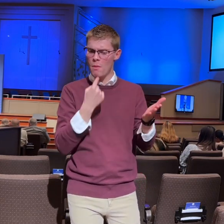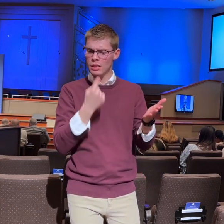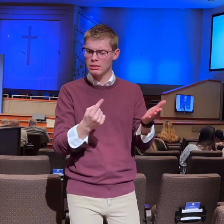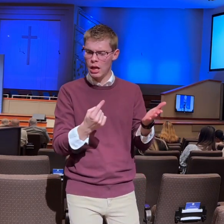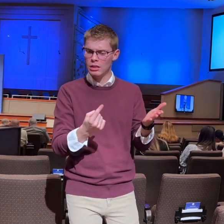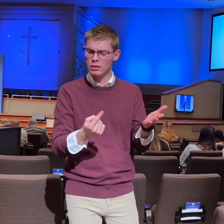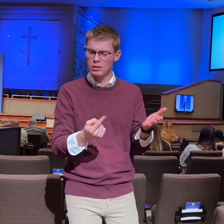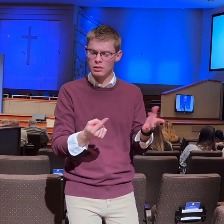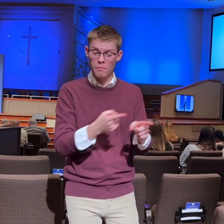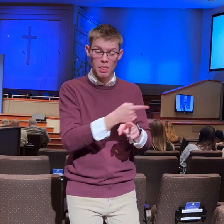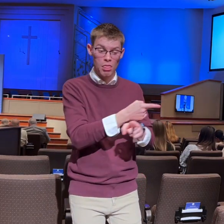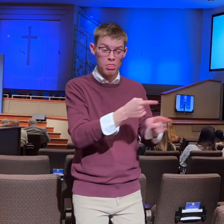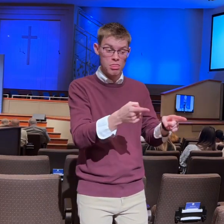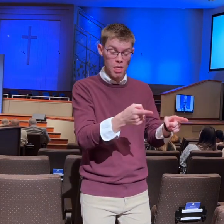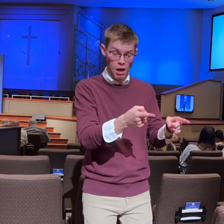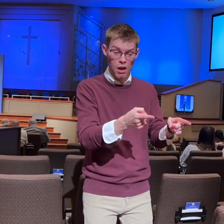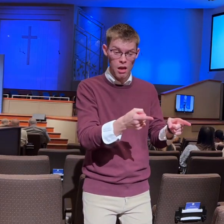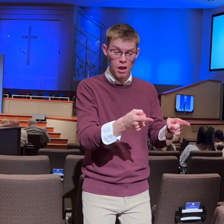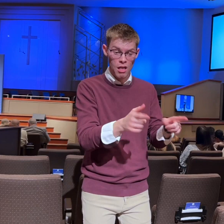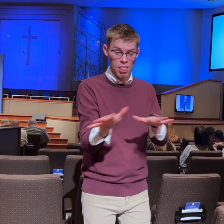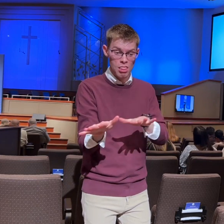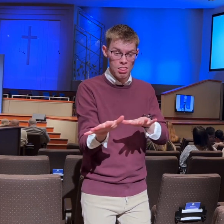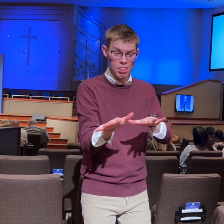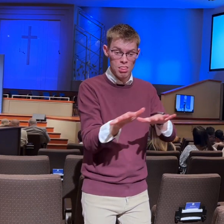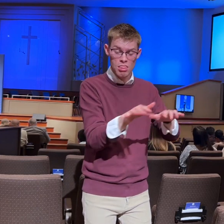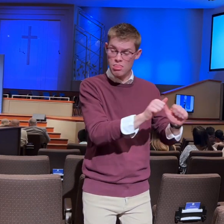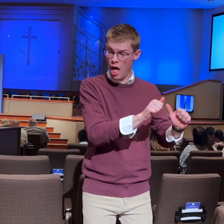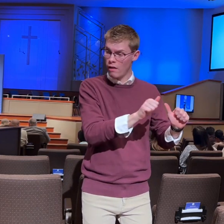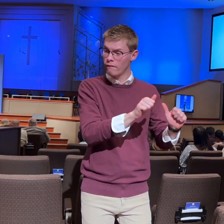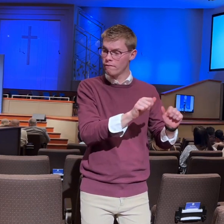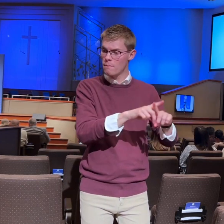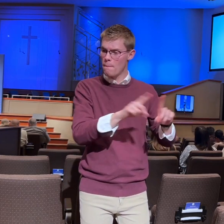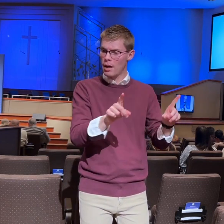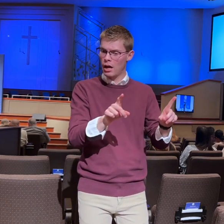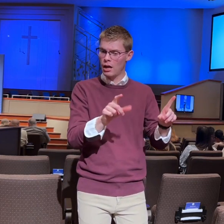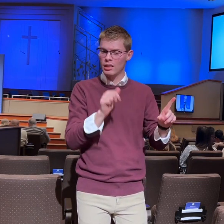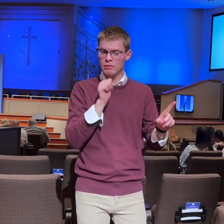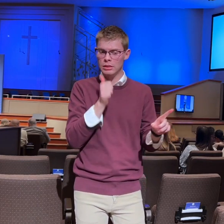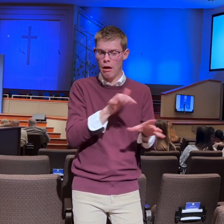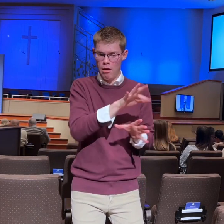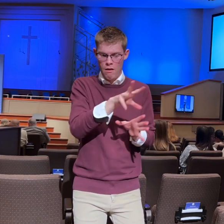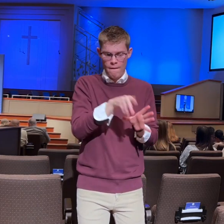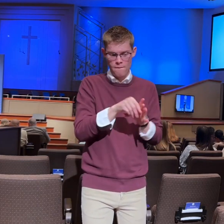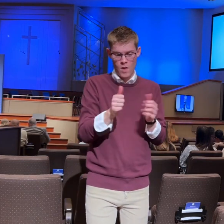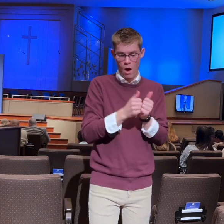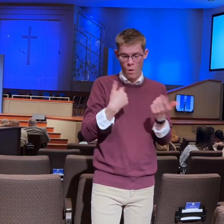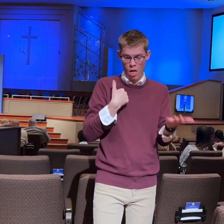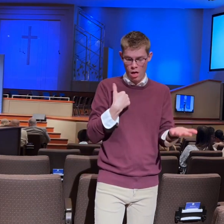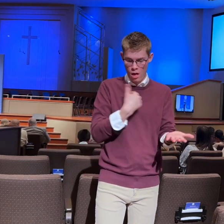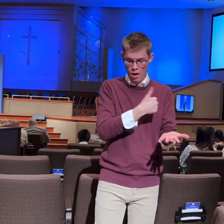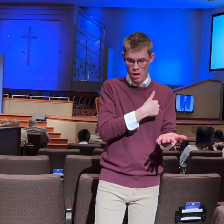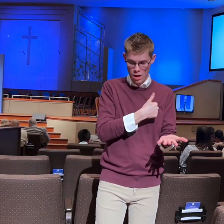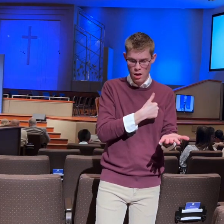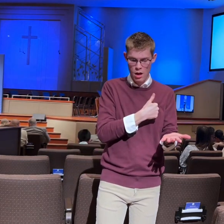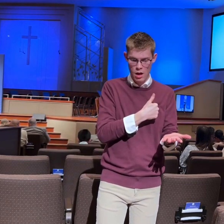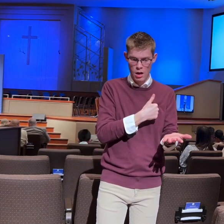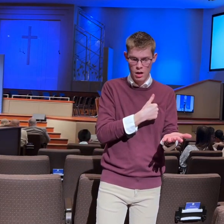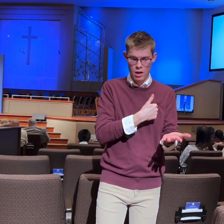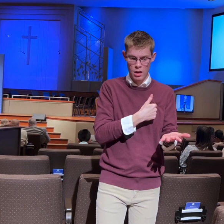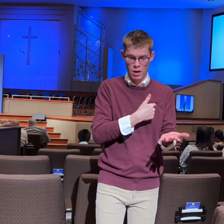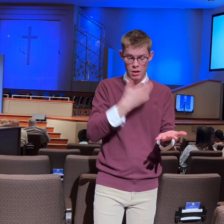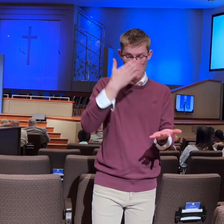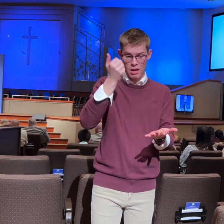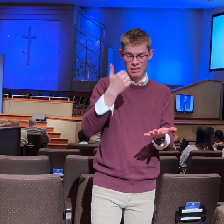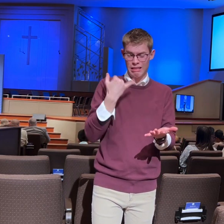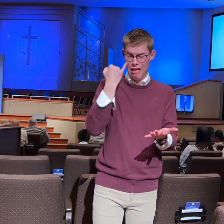went out from us, but they were not of us. For if they had been of us, they would no doubt